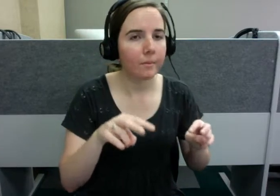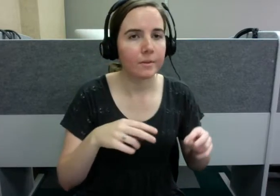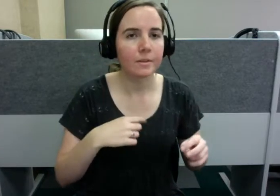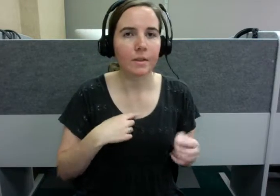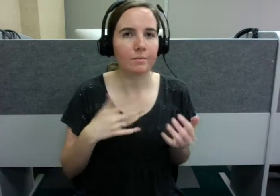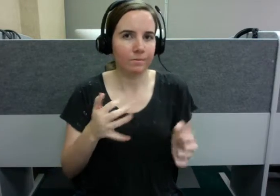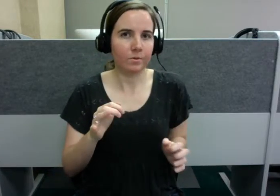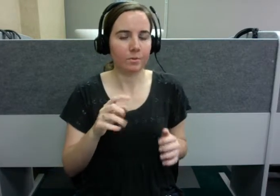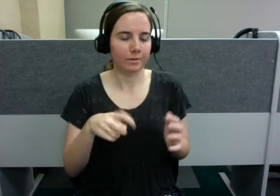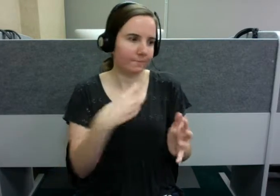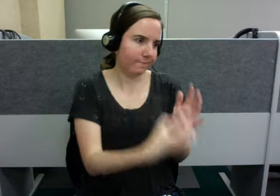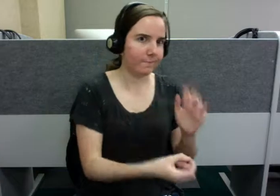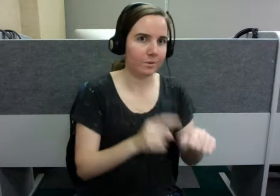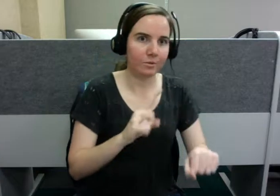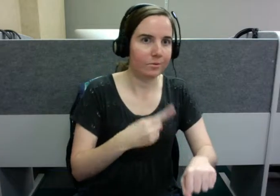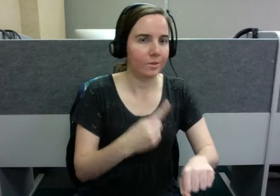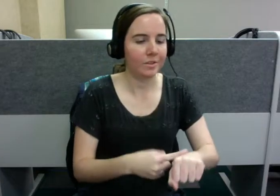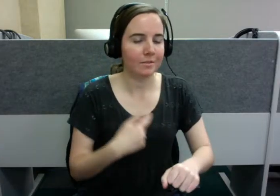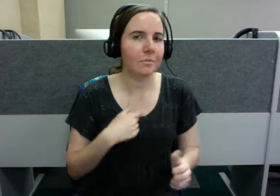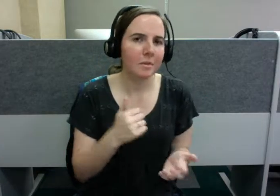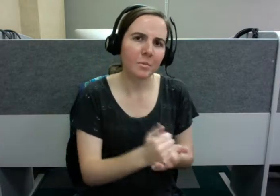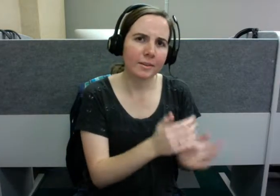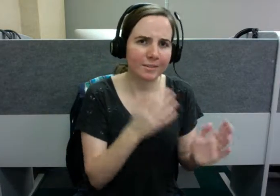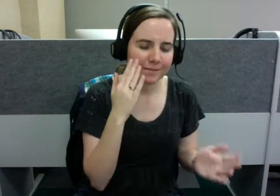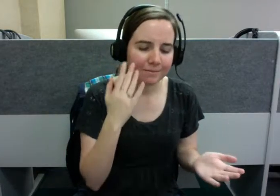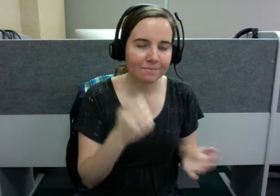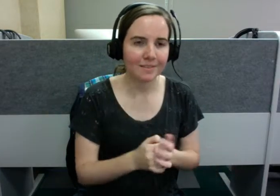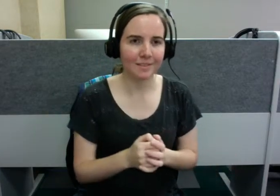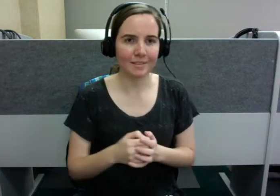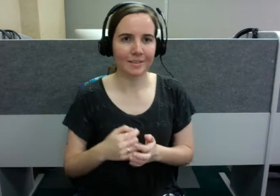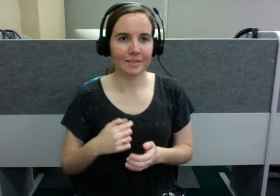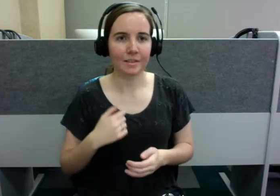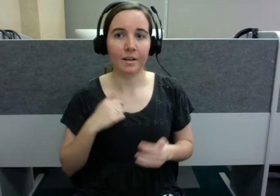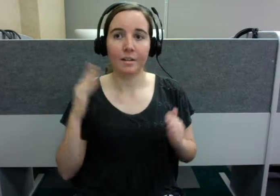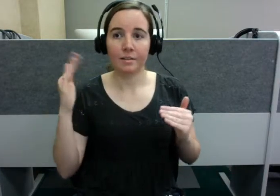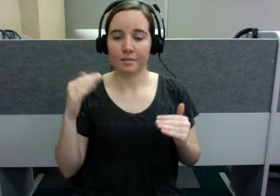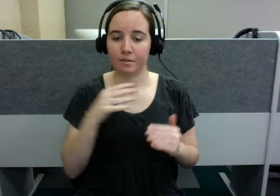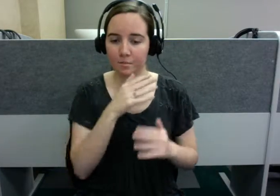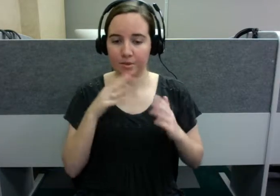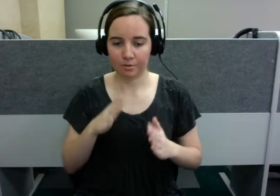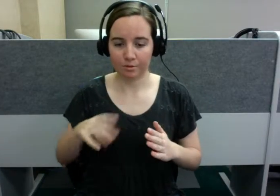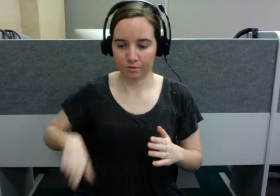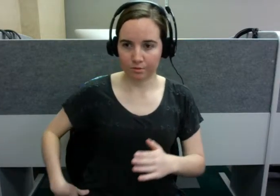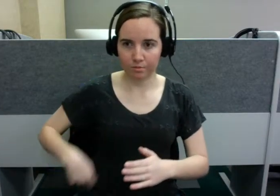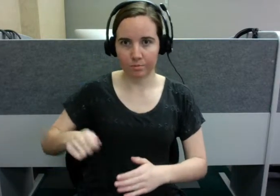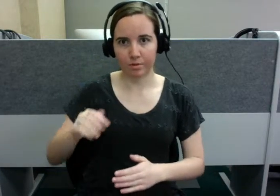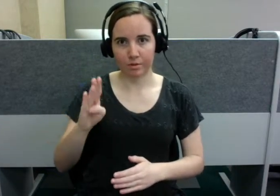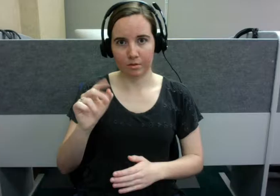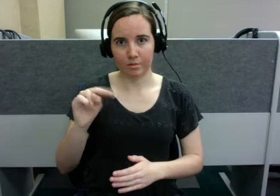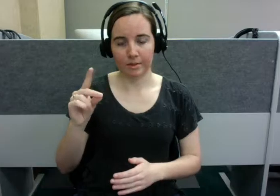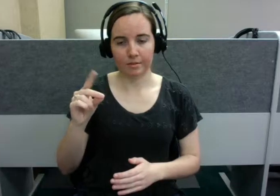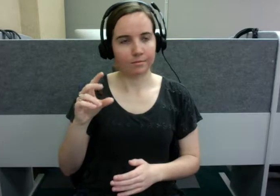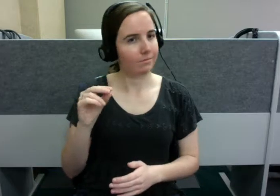apprentice, you do that. Albert reaches in his pocket to pull out, this black rubber band, but what comes out instead is a knife.